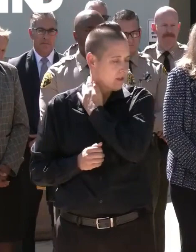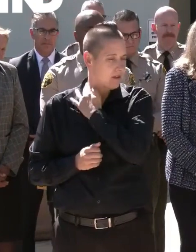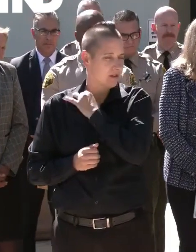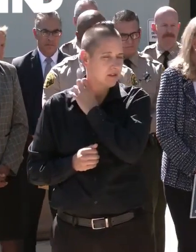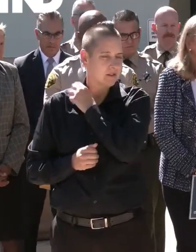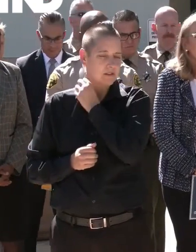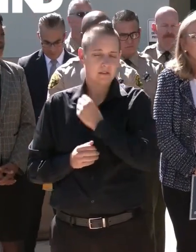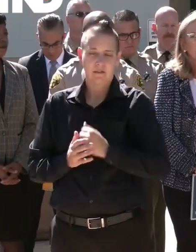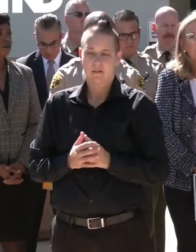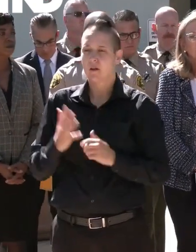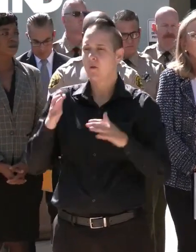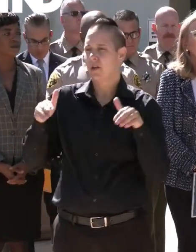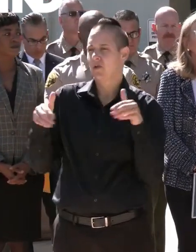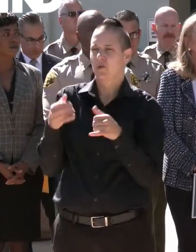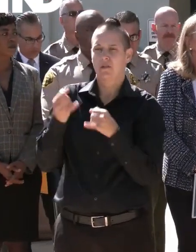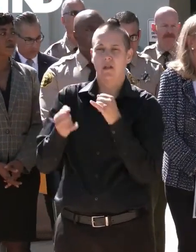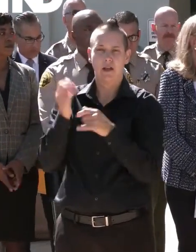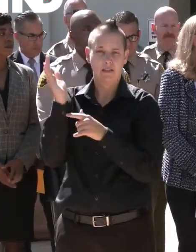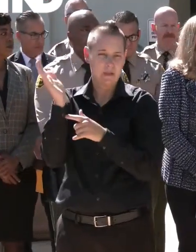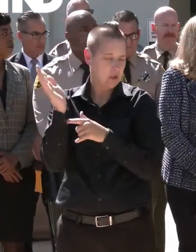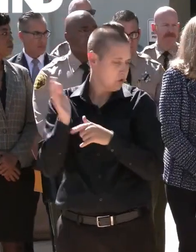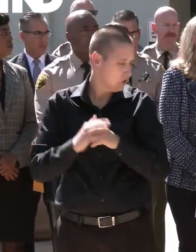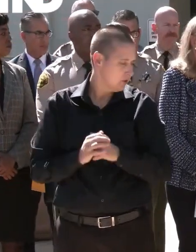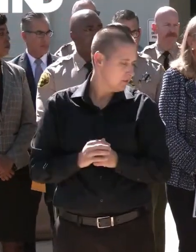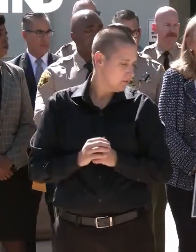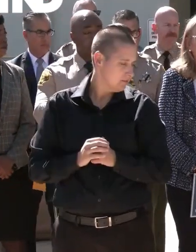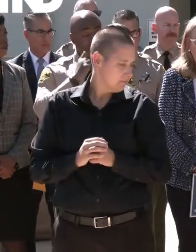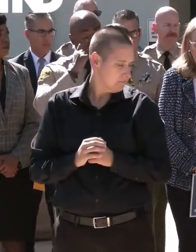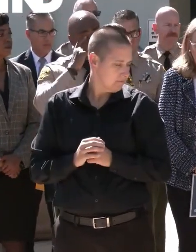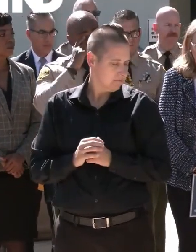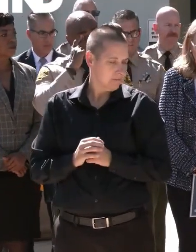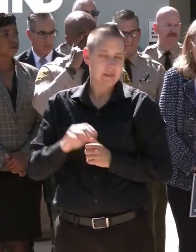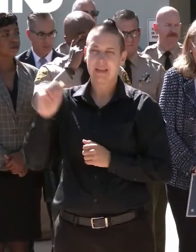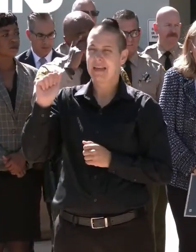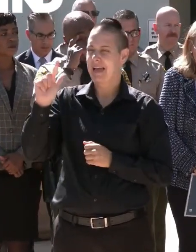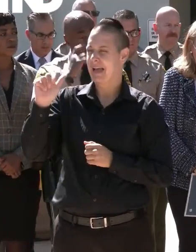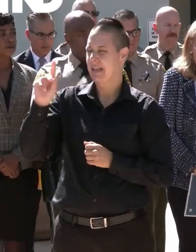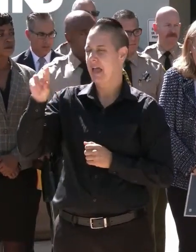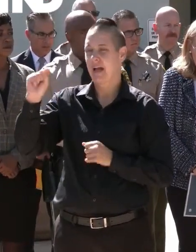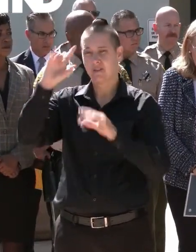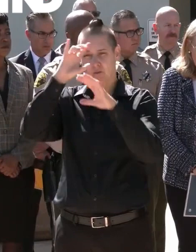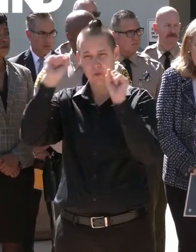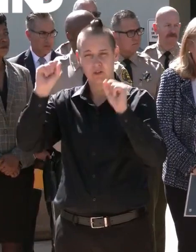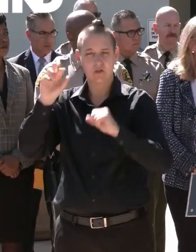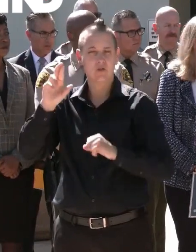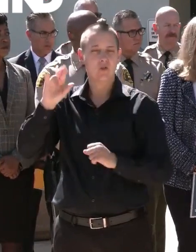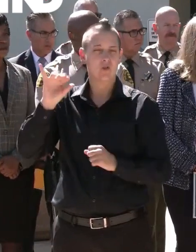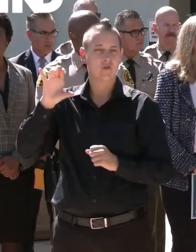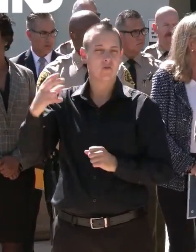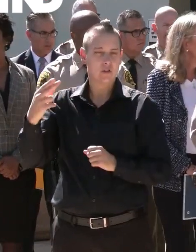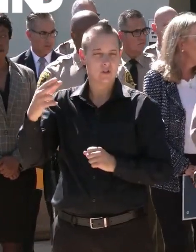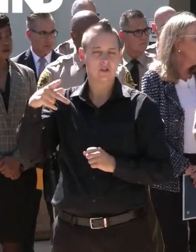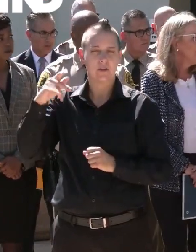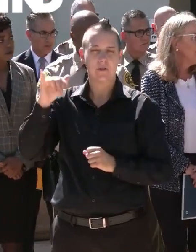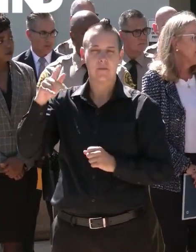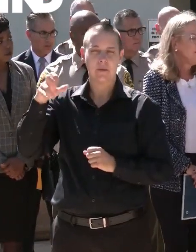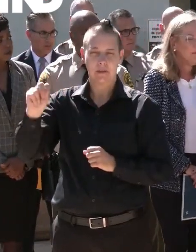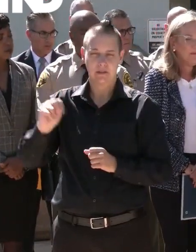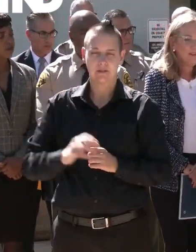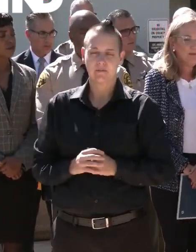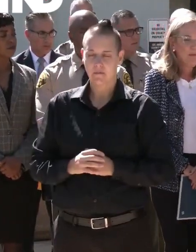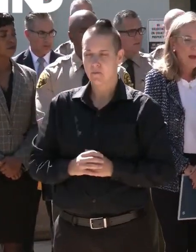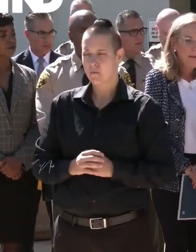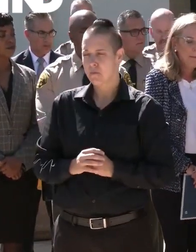I'd like to introduce our last speaker, which is ALADS President Rich Pippin.